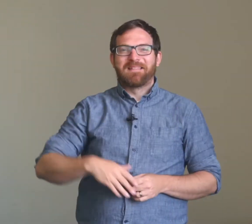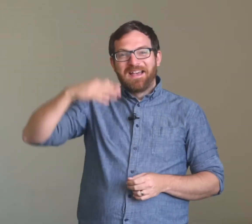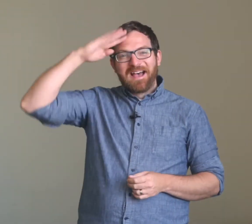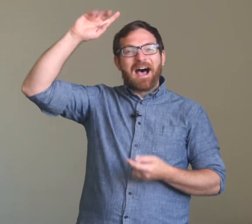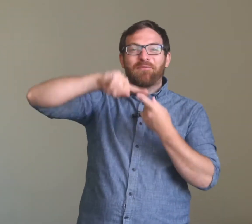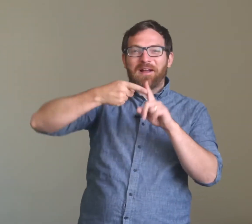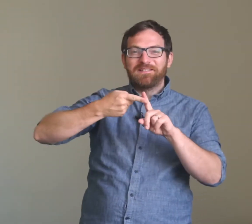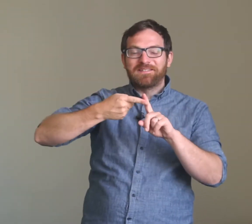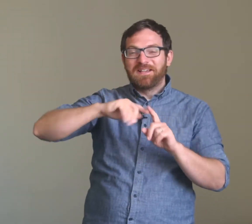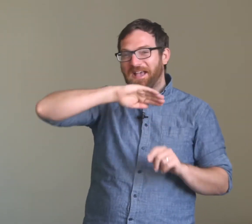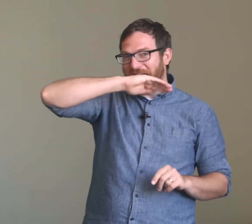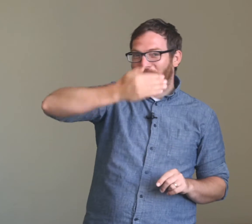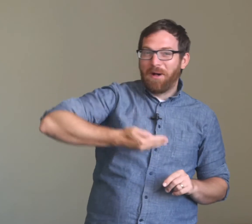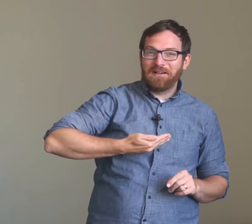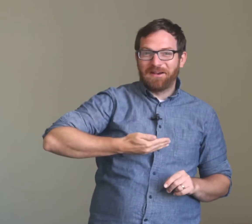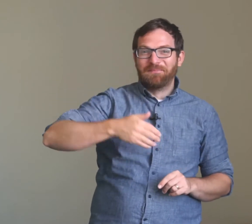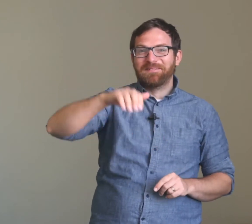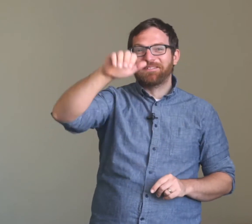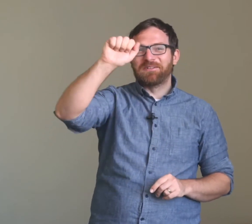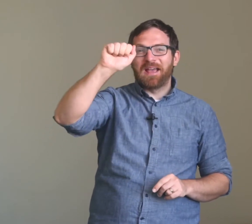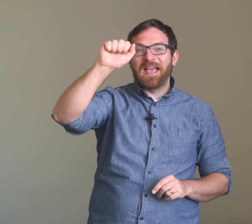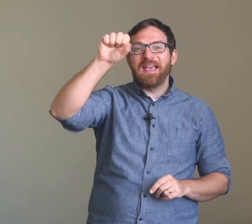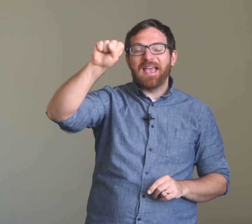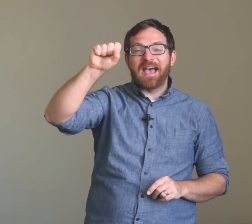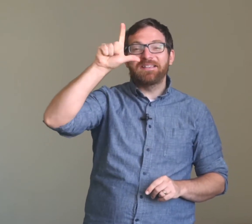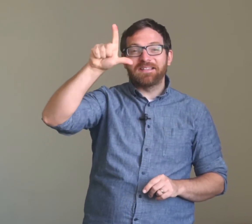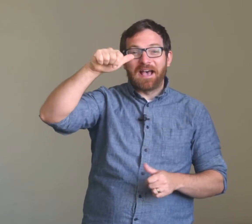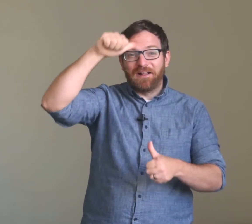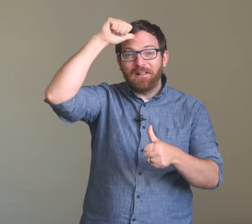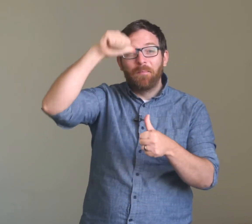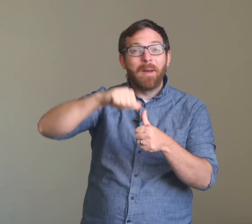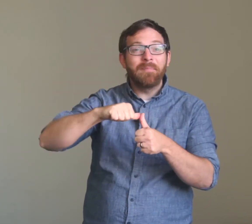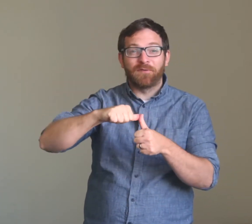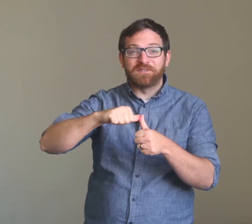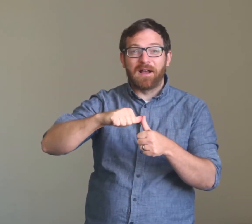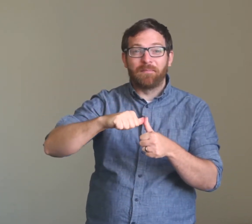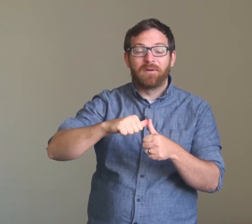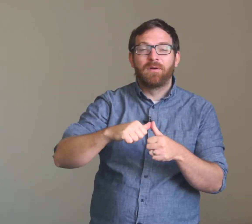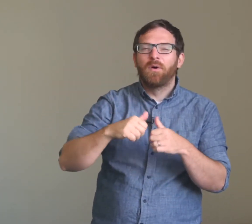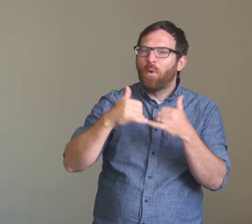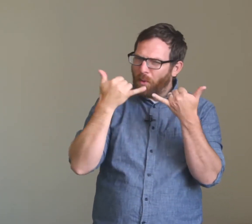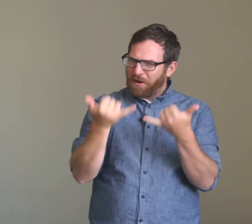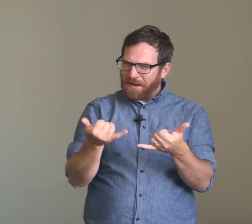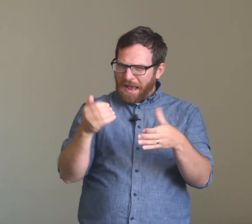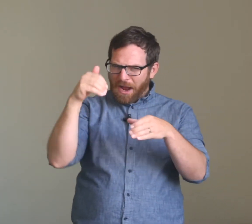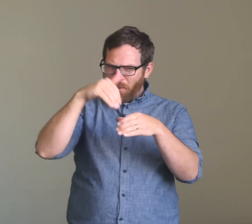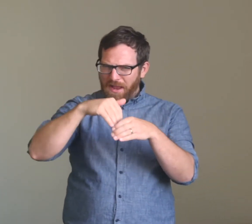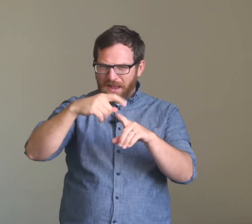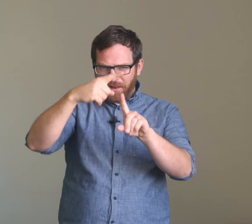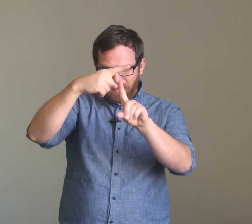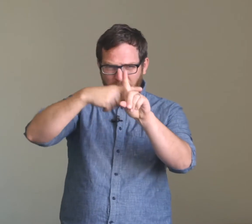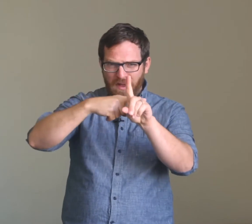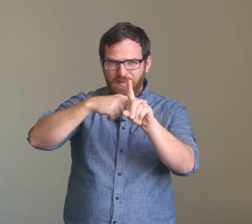Hi friends and welcome to ASL Memory Verse Time. We are now in the month